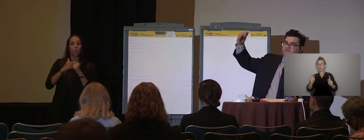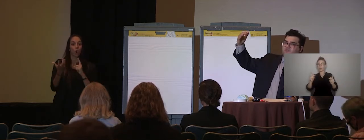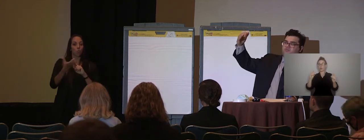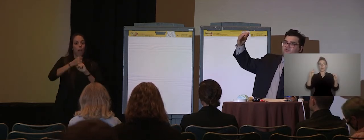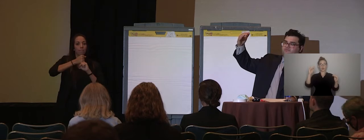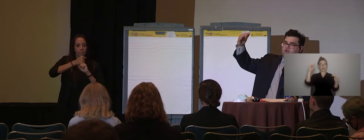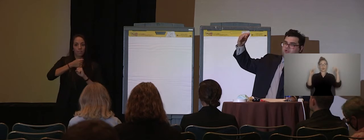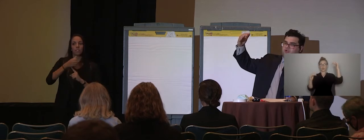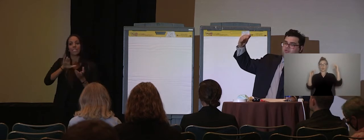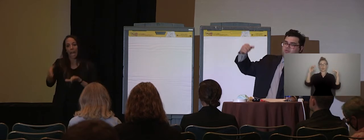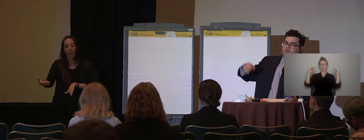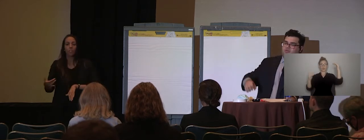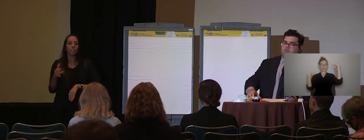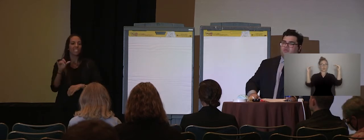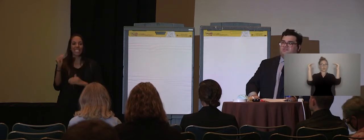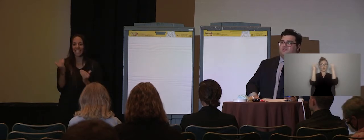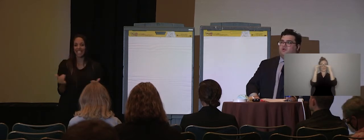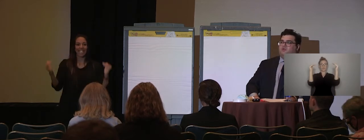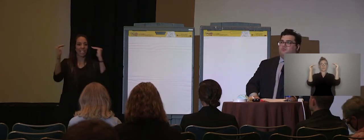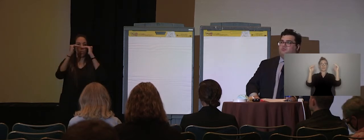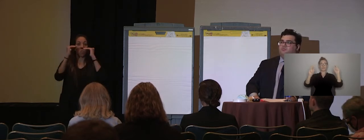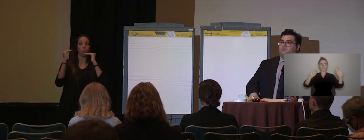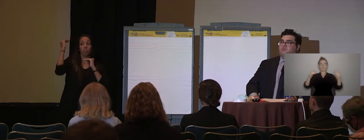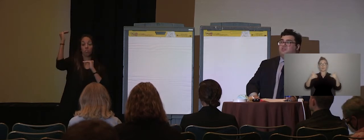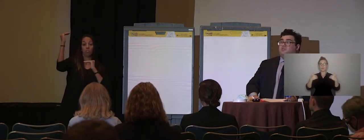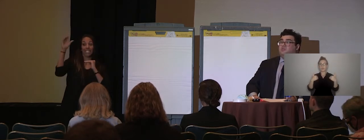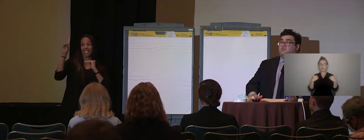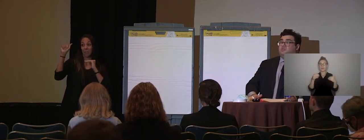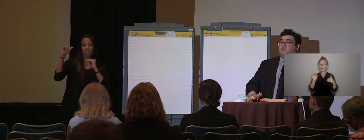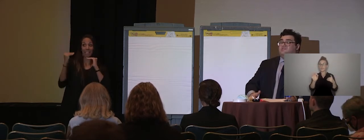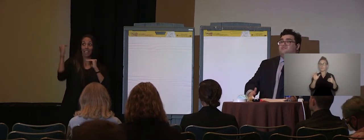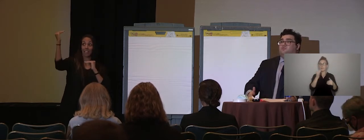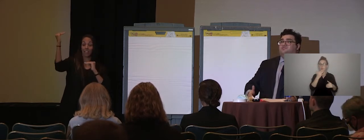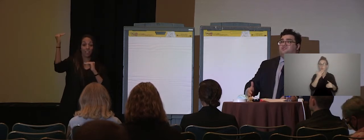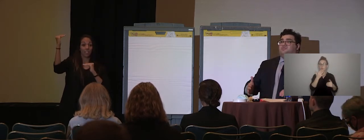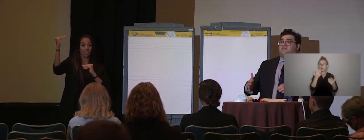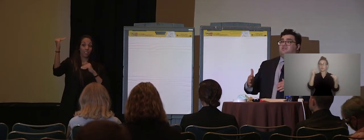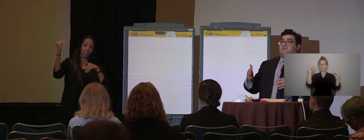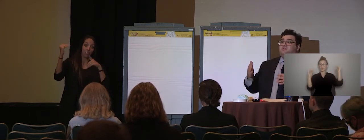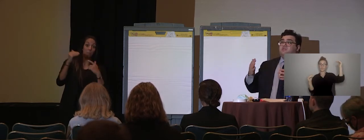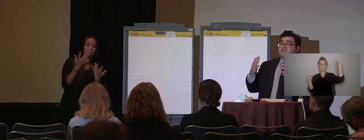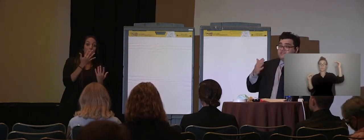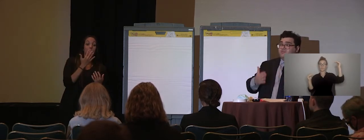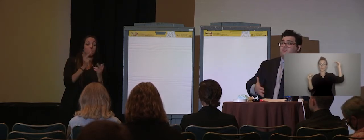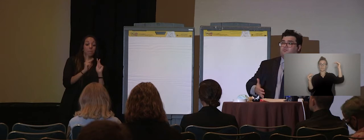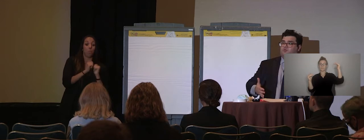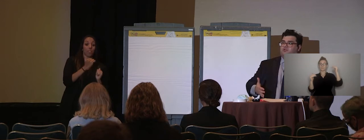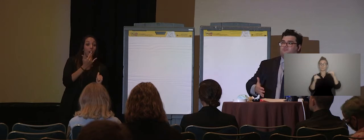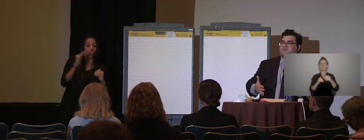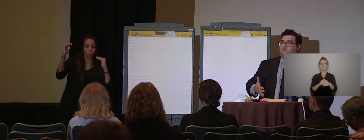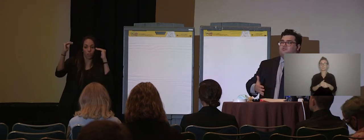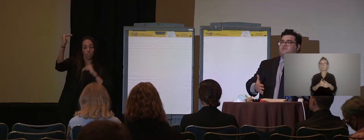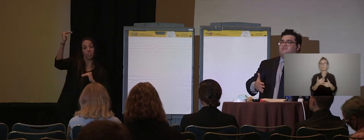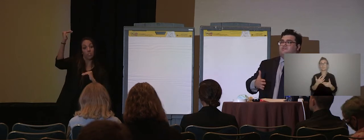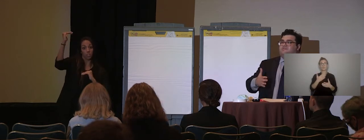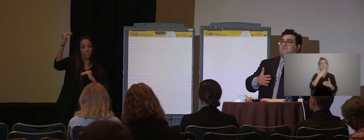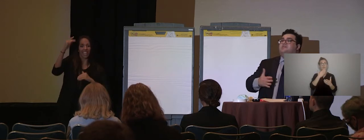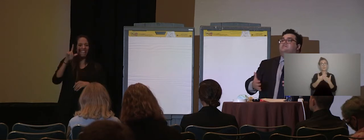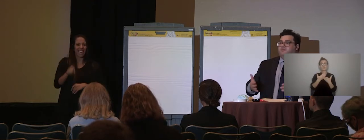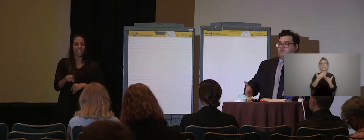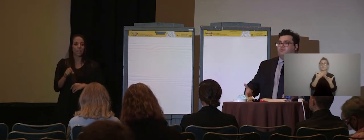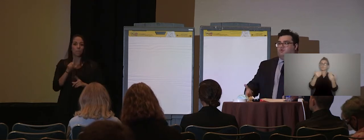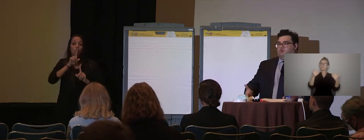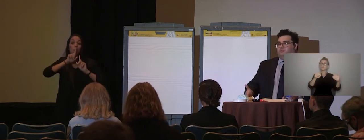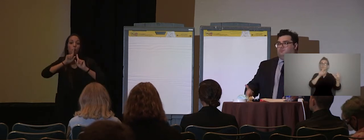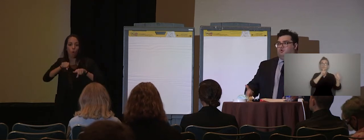higher for people of color. So, I mean, it's unfortunate that it needs to be reported, but the good news is it